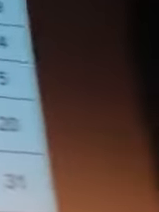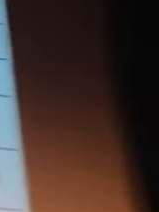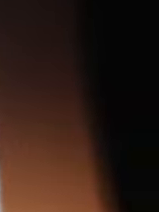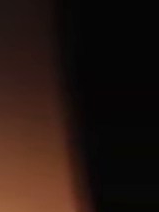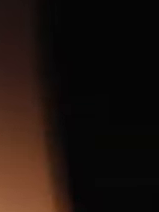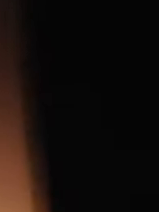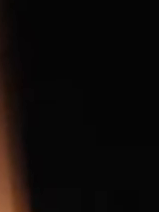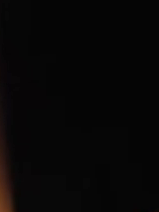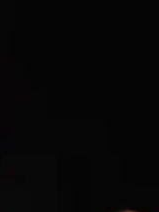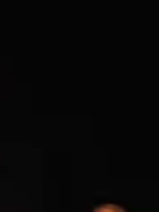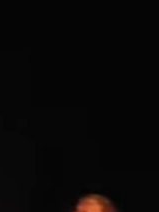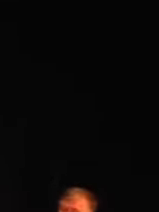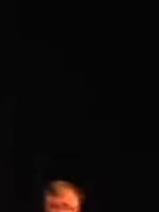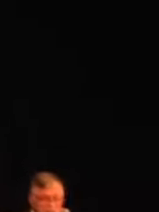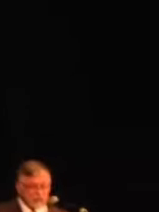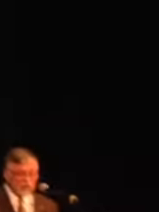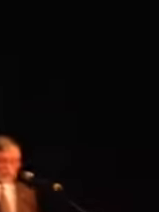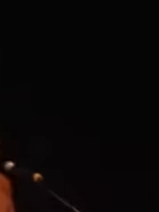Secondly,